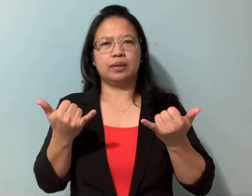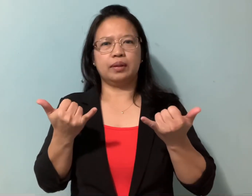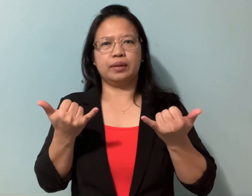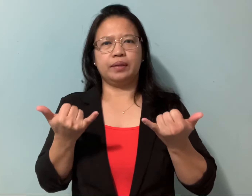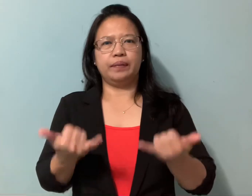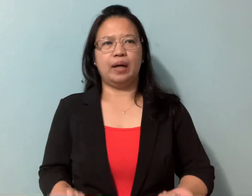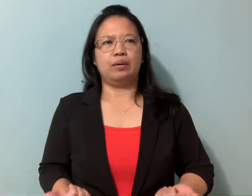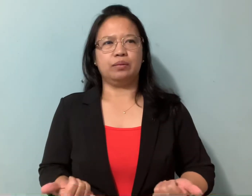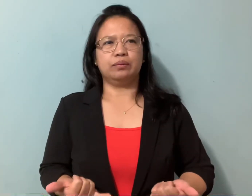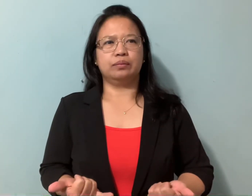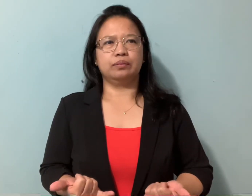now.